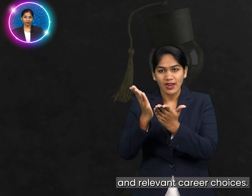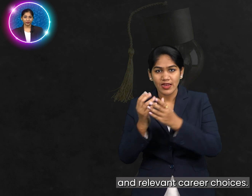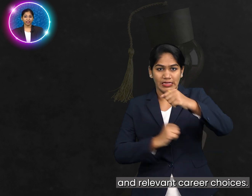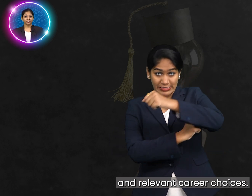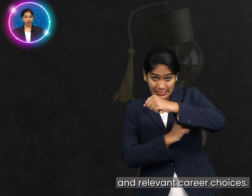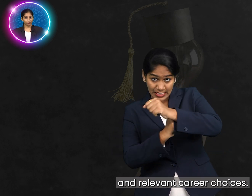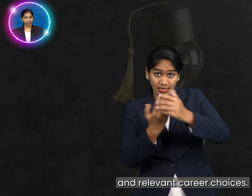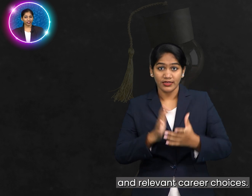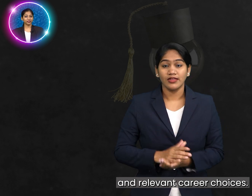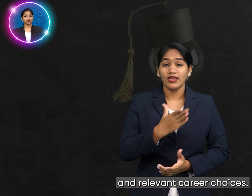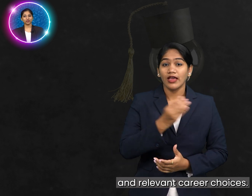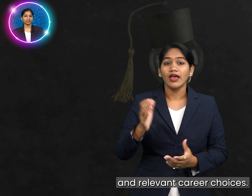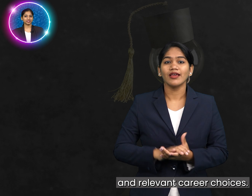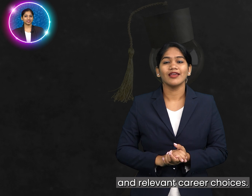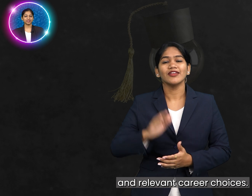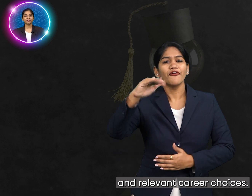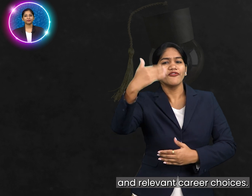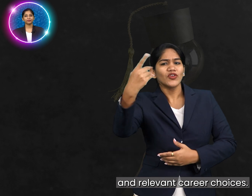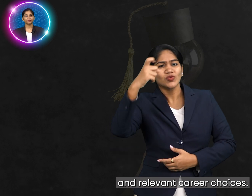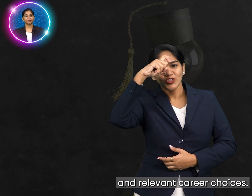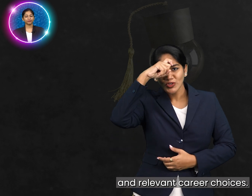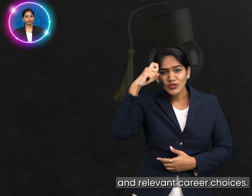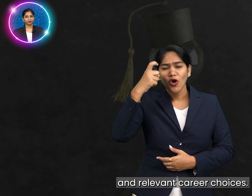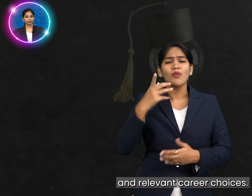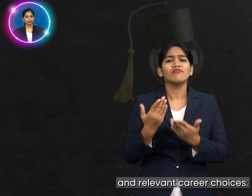and relevant career choices.